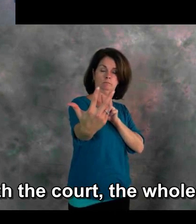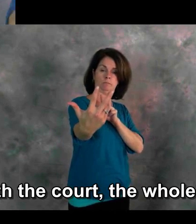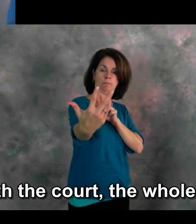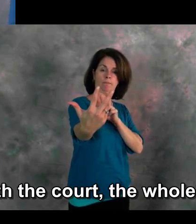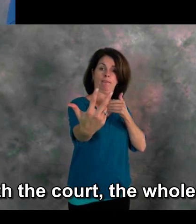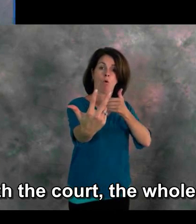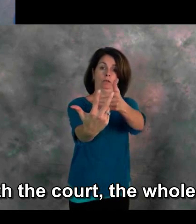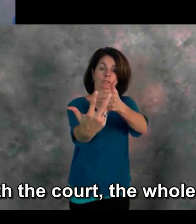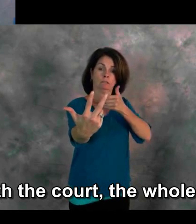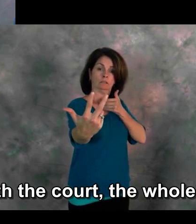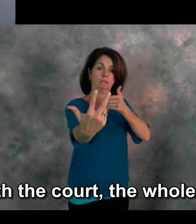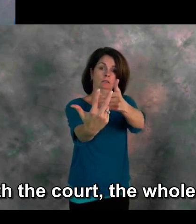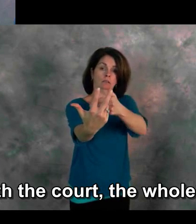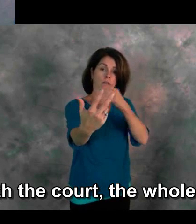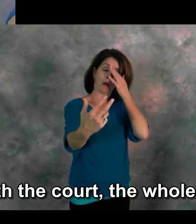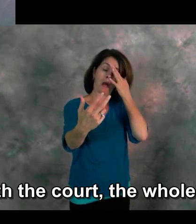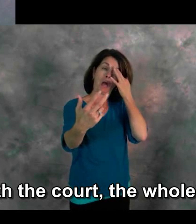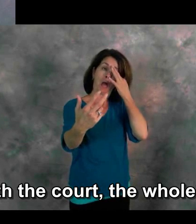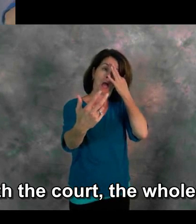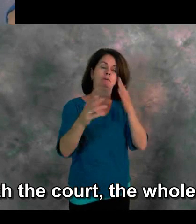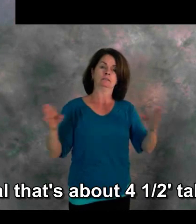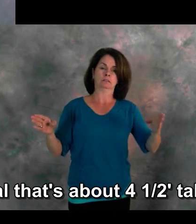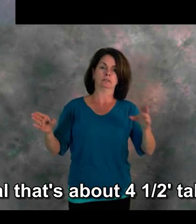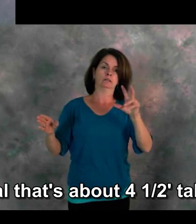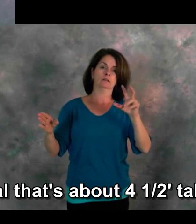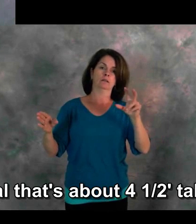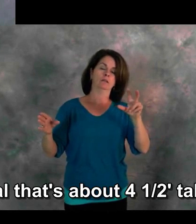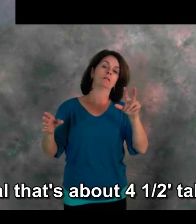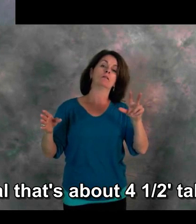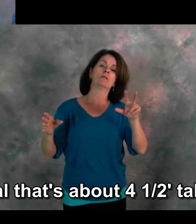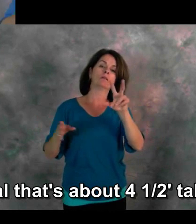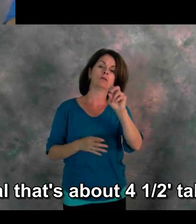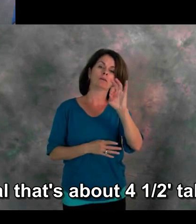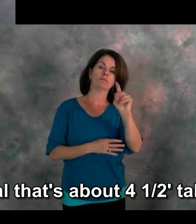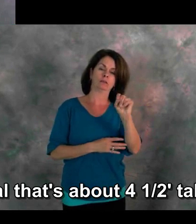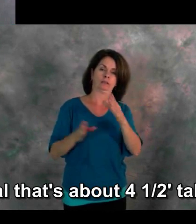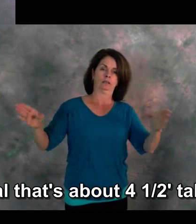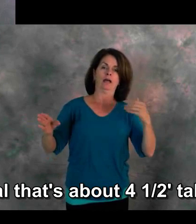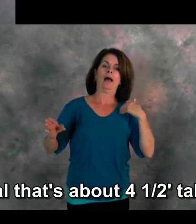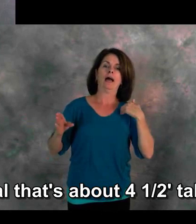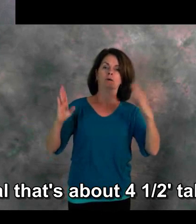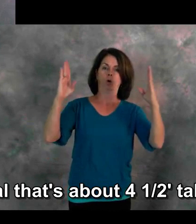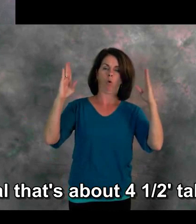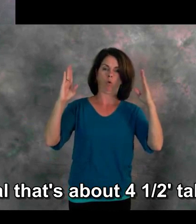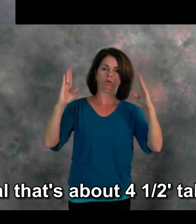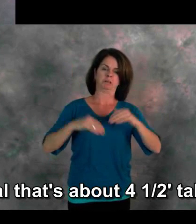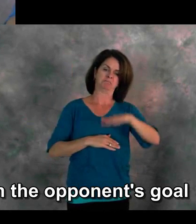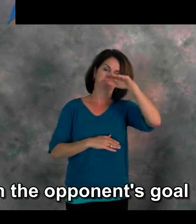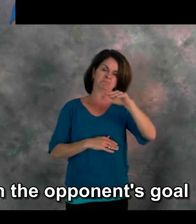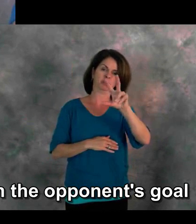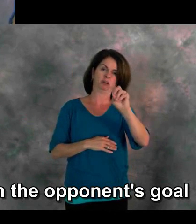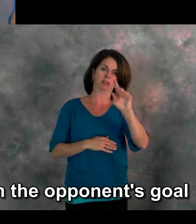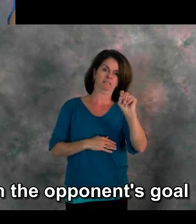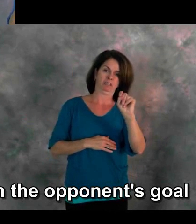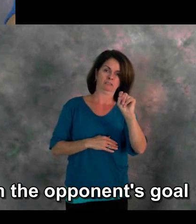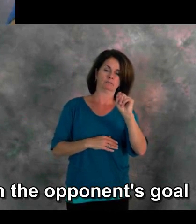court. The whole width of the court, the whole 30-foot width, is spanned by a goal that's about 4.5 feet tall.